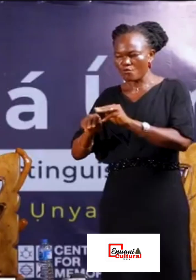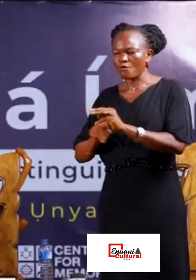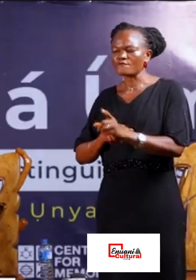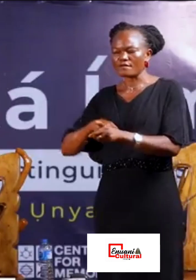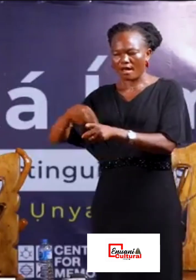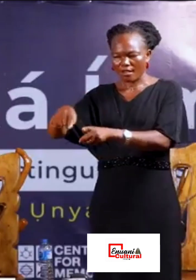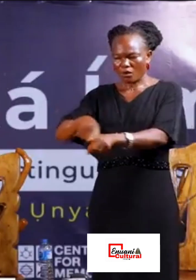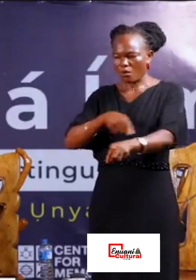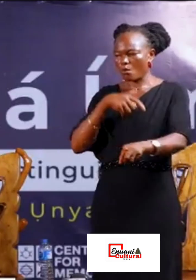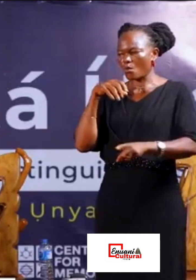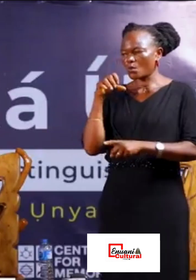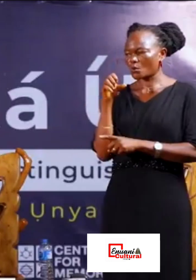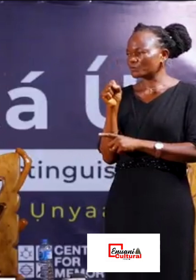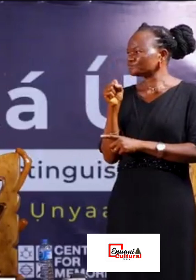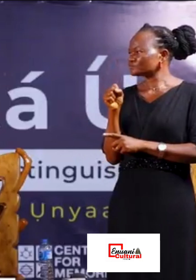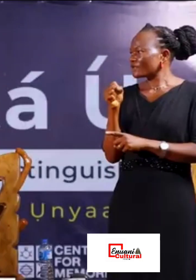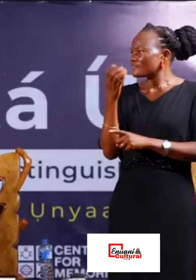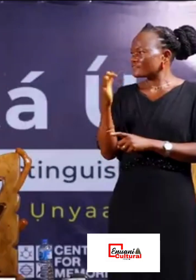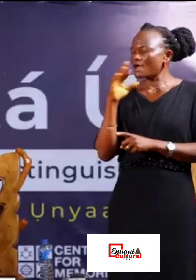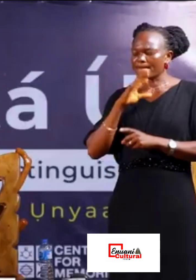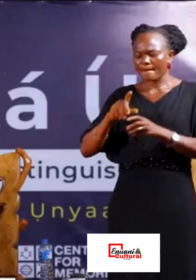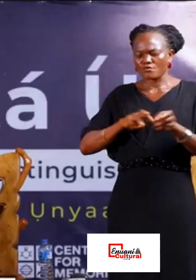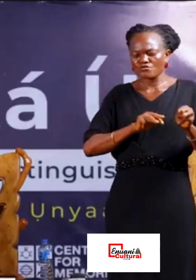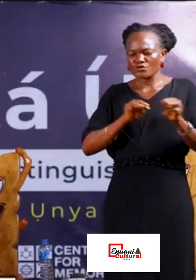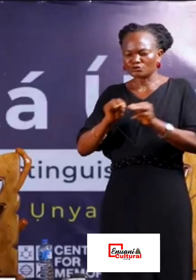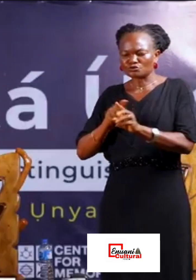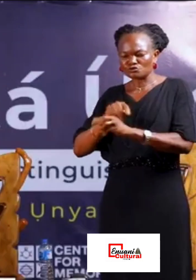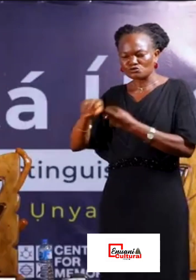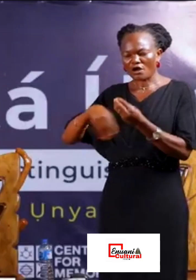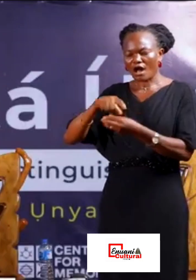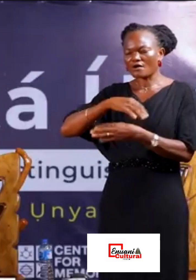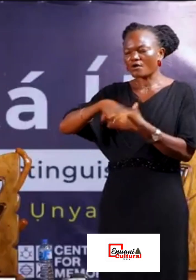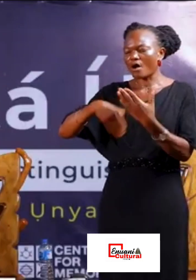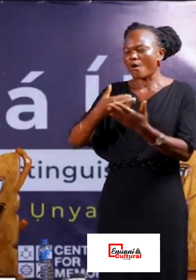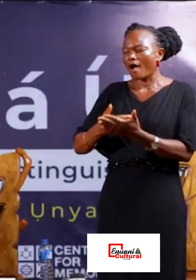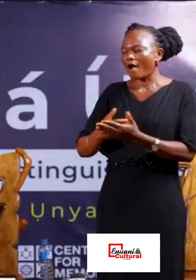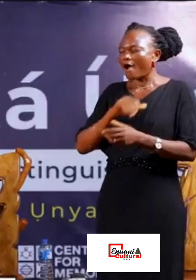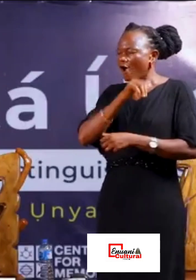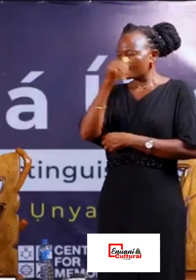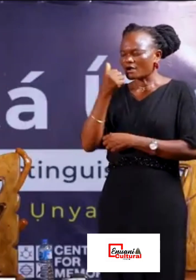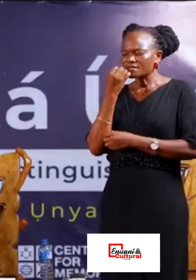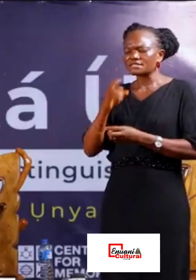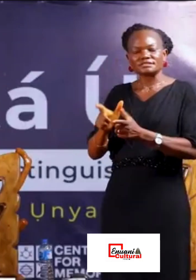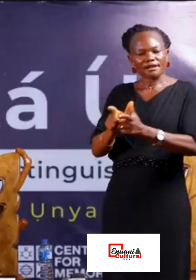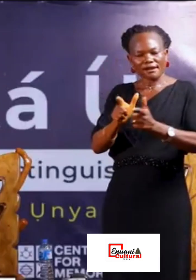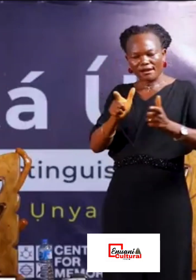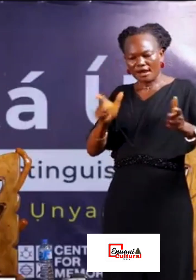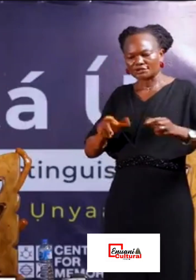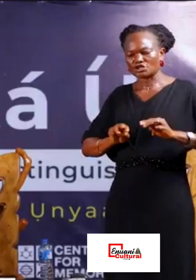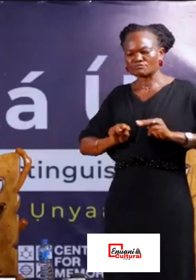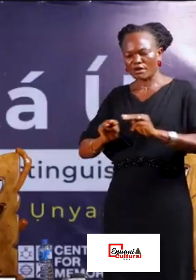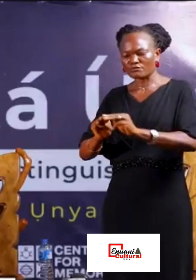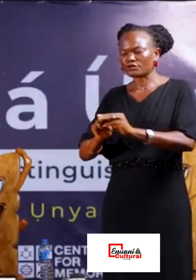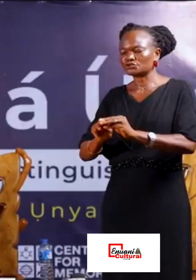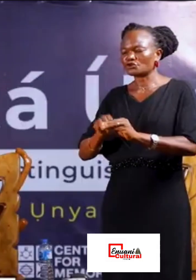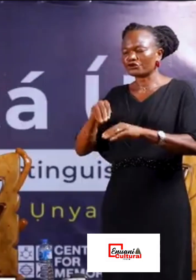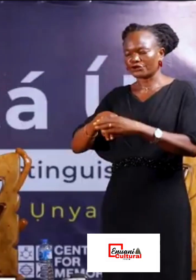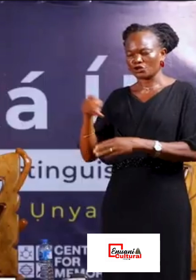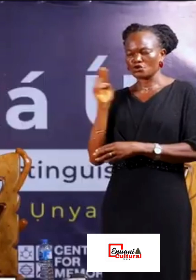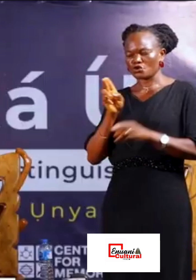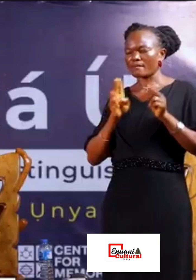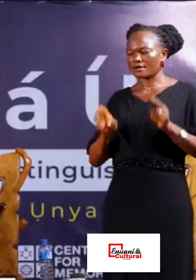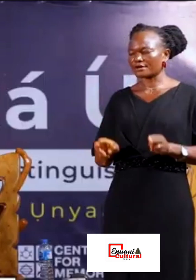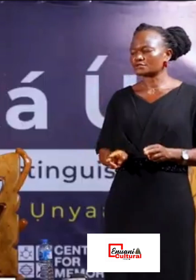along. Their migration throughout Africa is one of the largest migrations in human history.